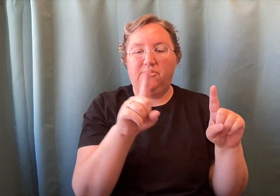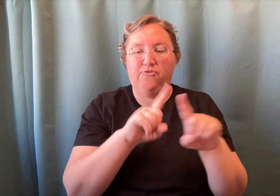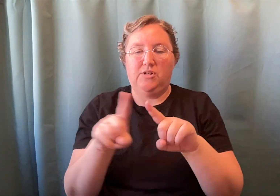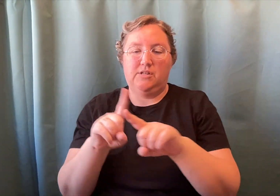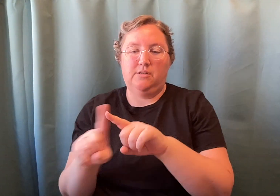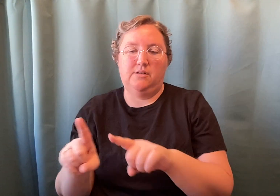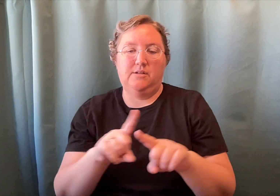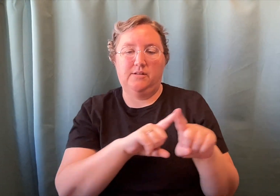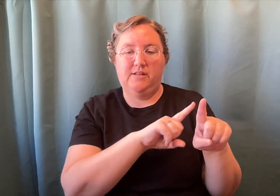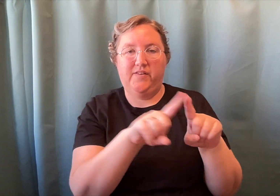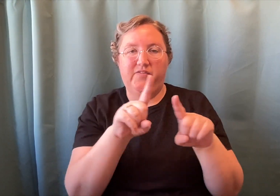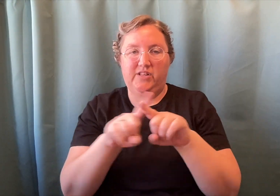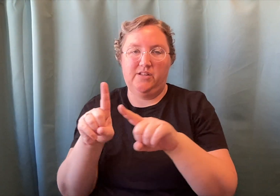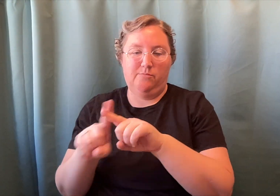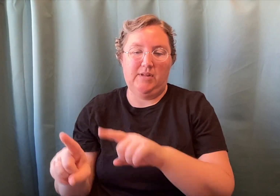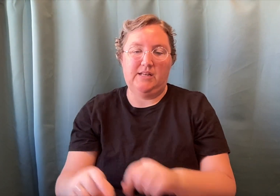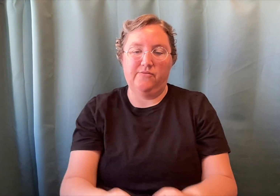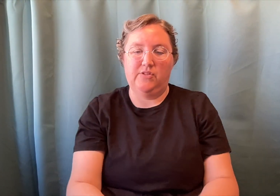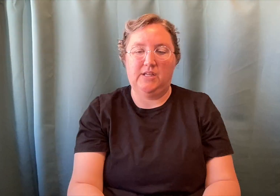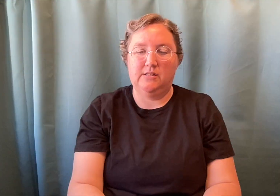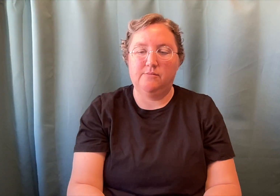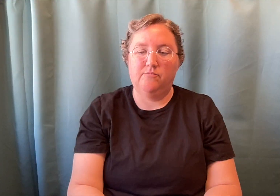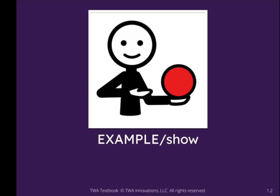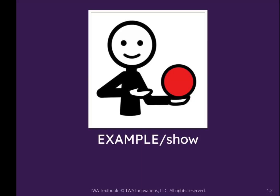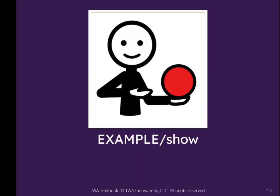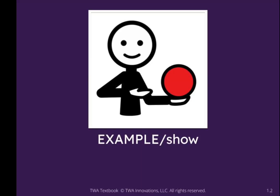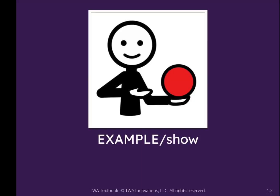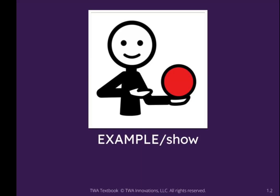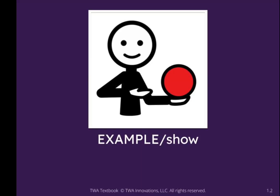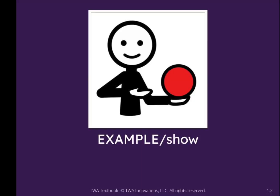Different. Many different things.